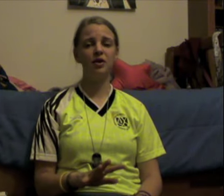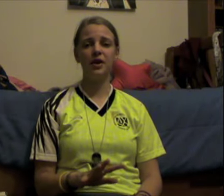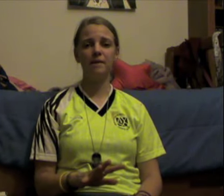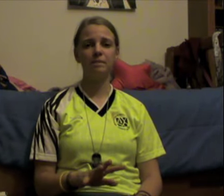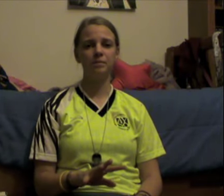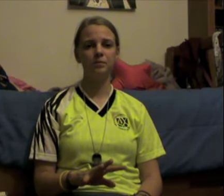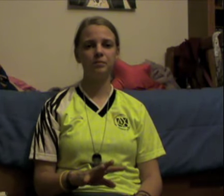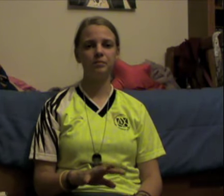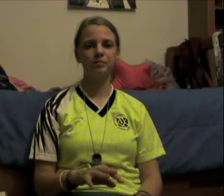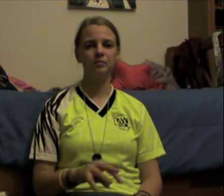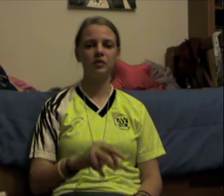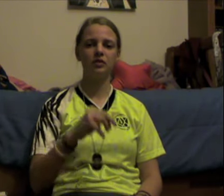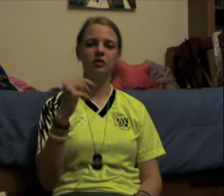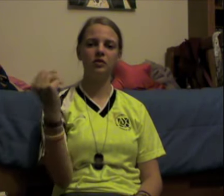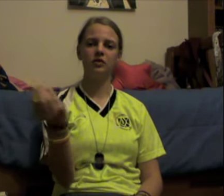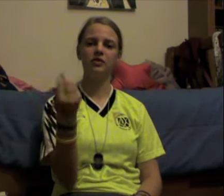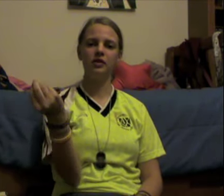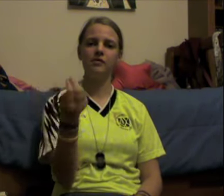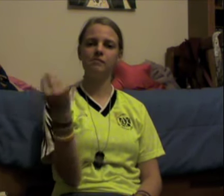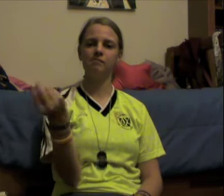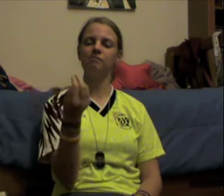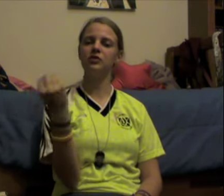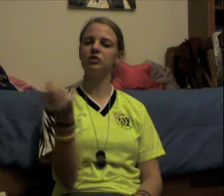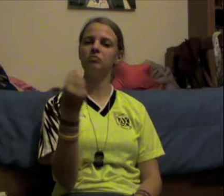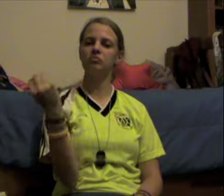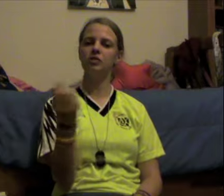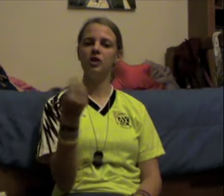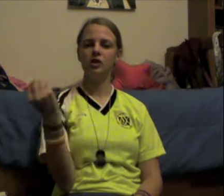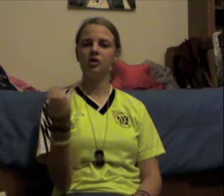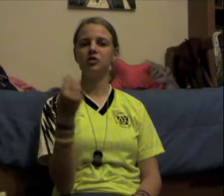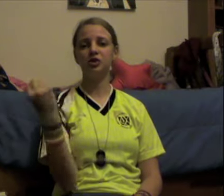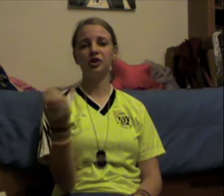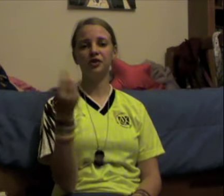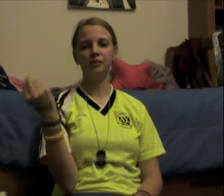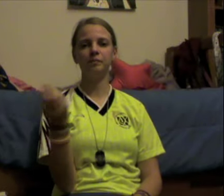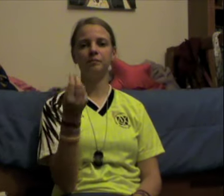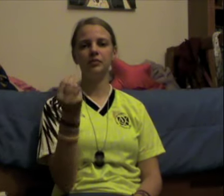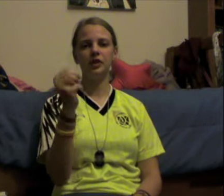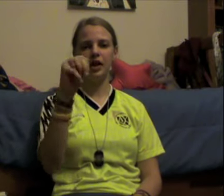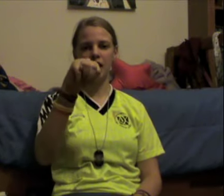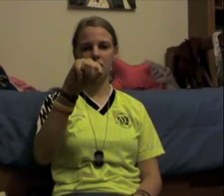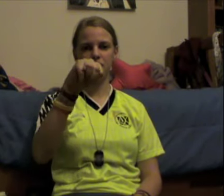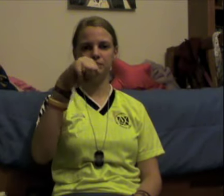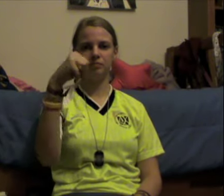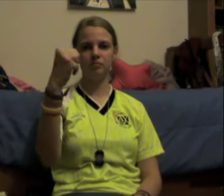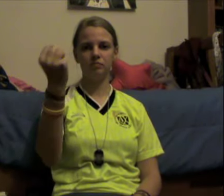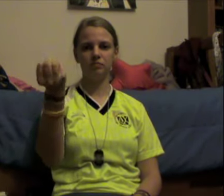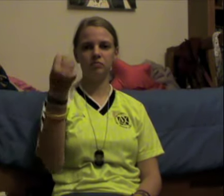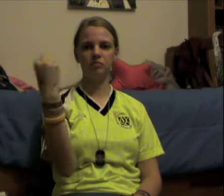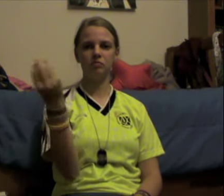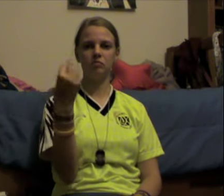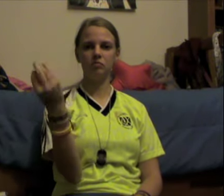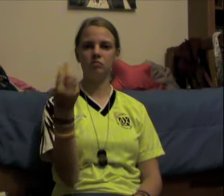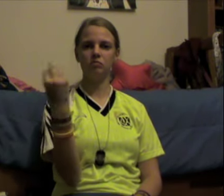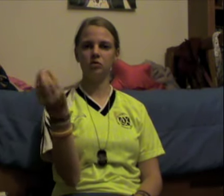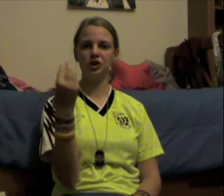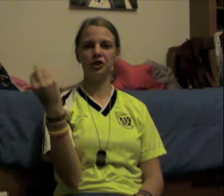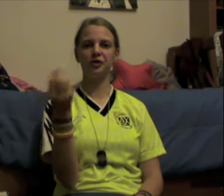Monday, just circular, M, circular.